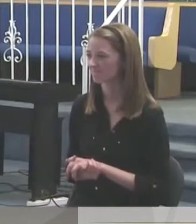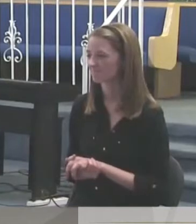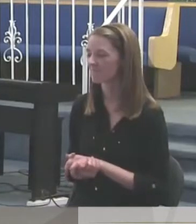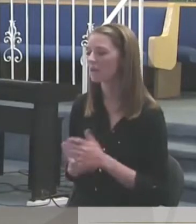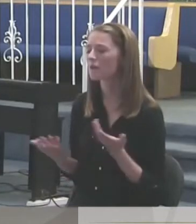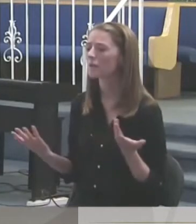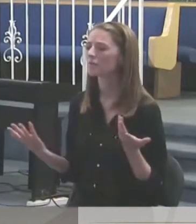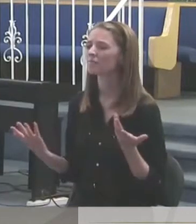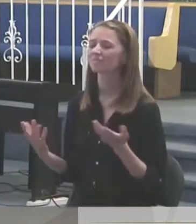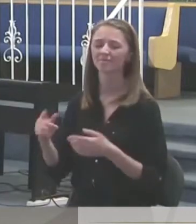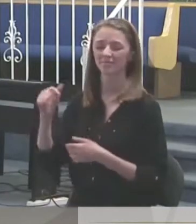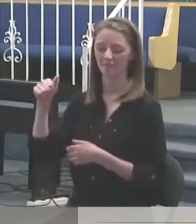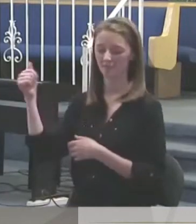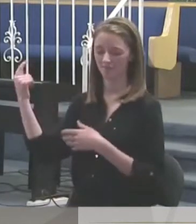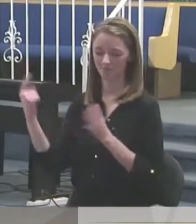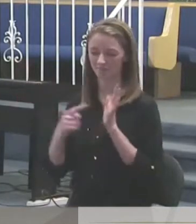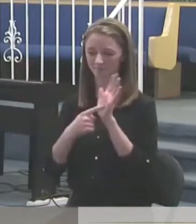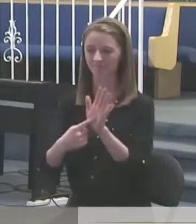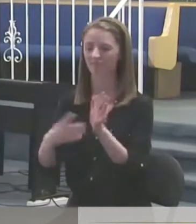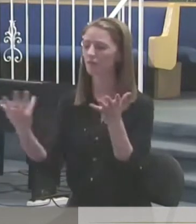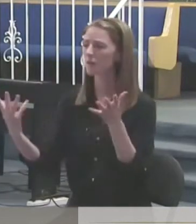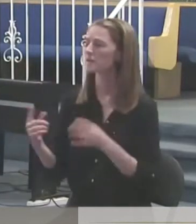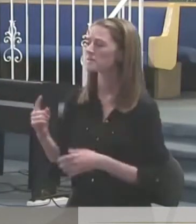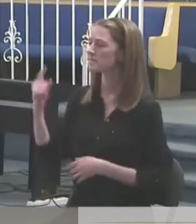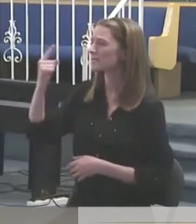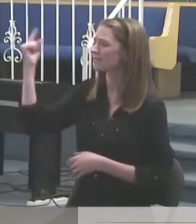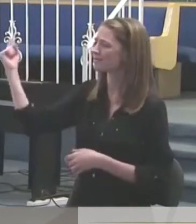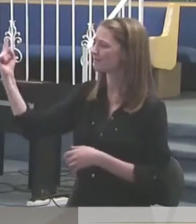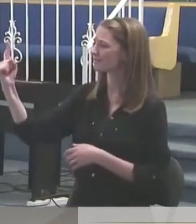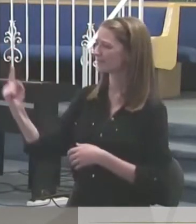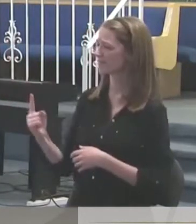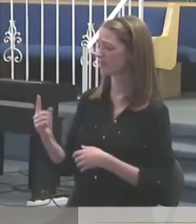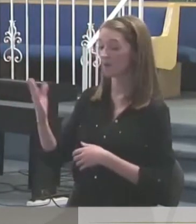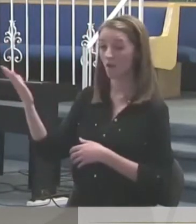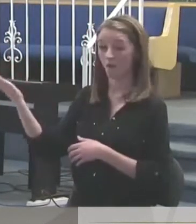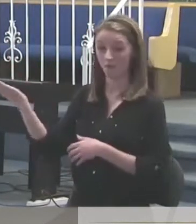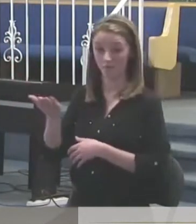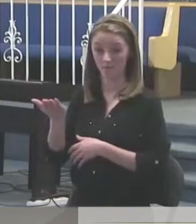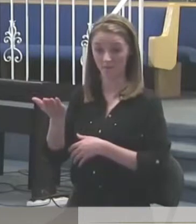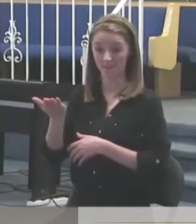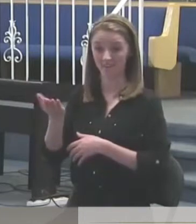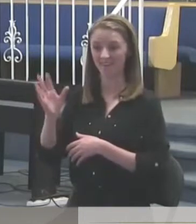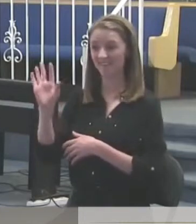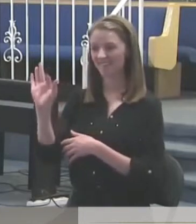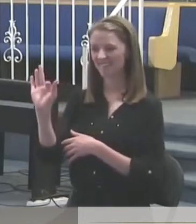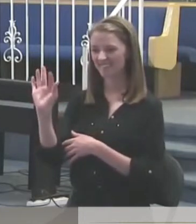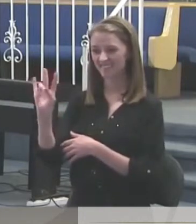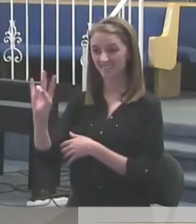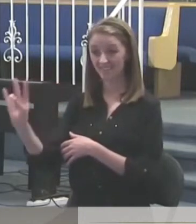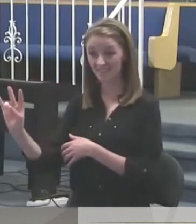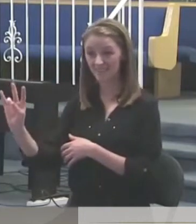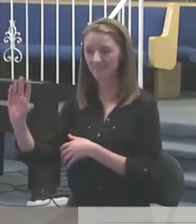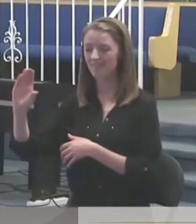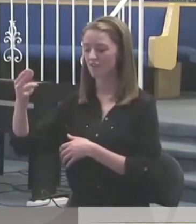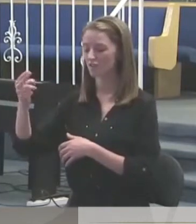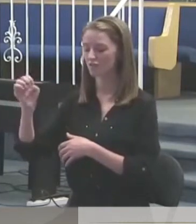Let's say somebody came along and offered me a 1977 Chevy Vega.